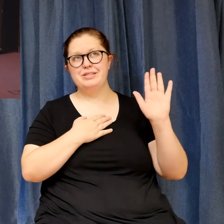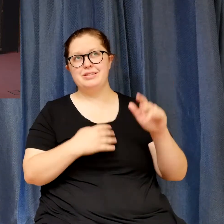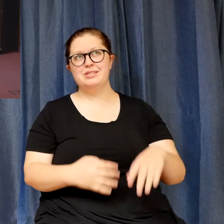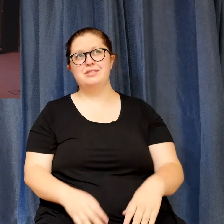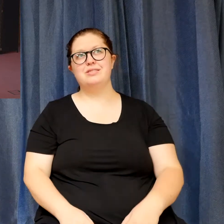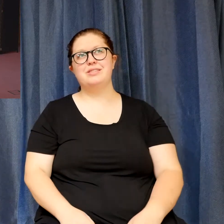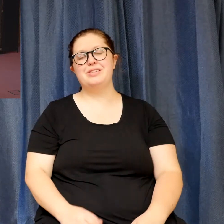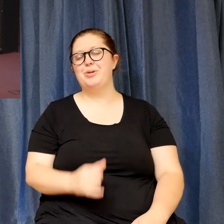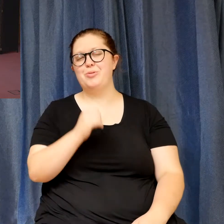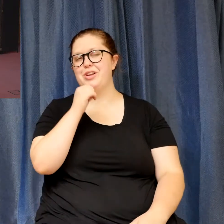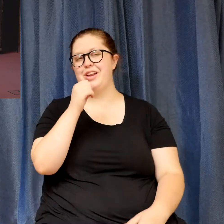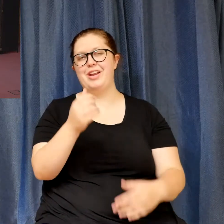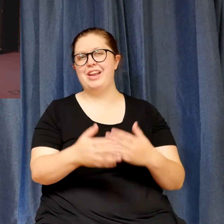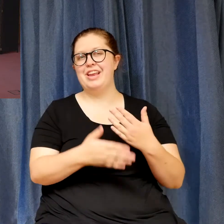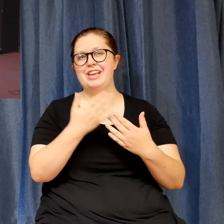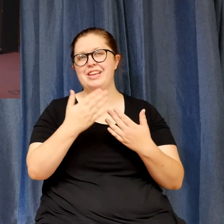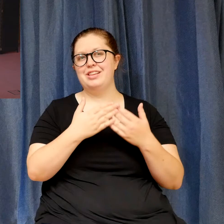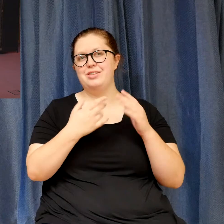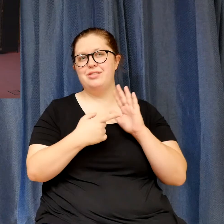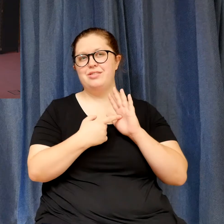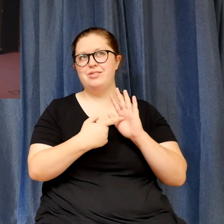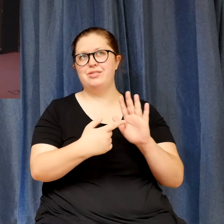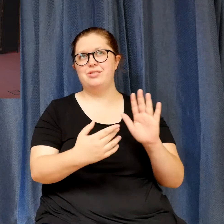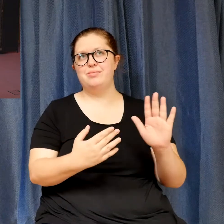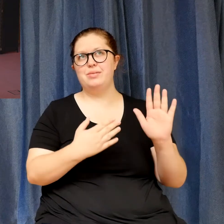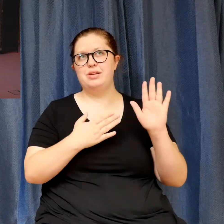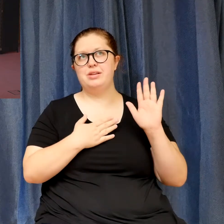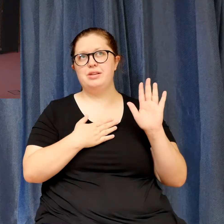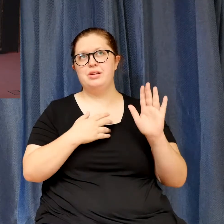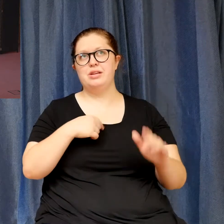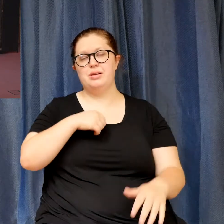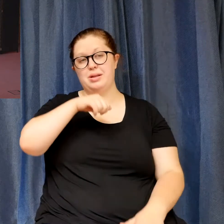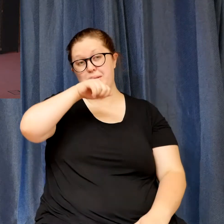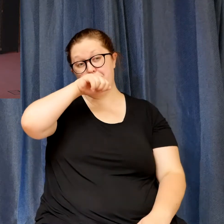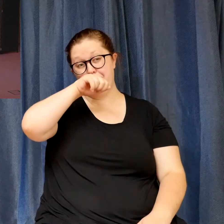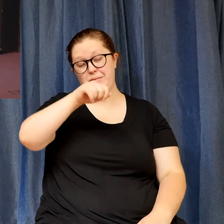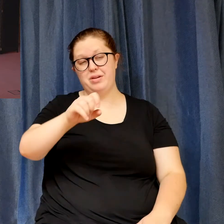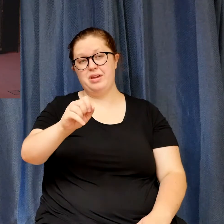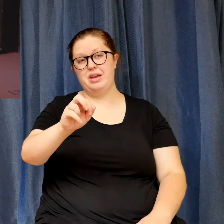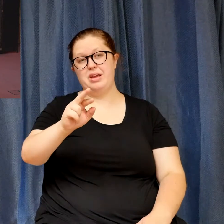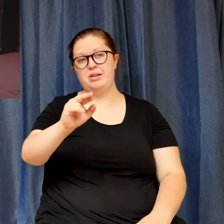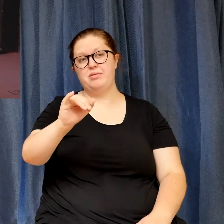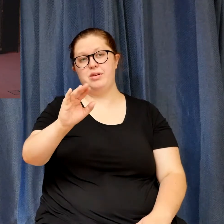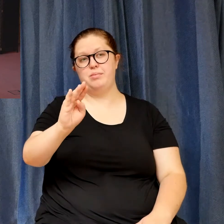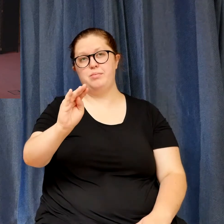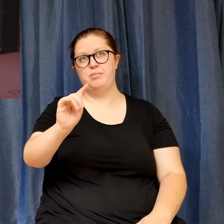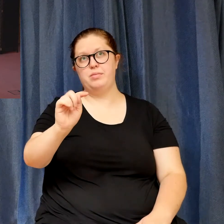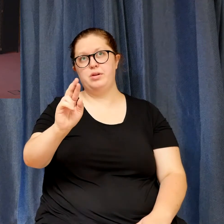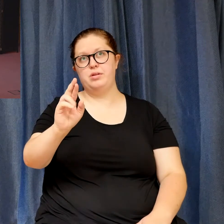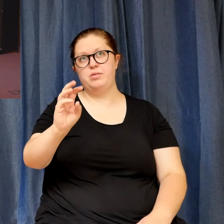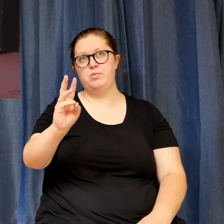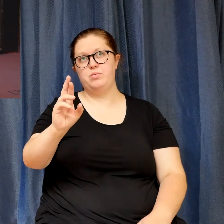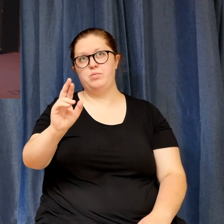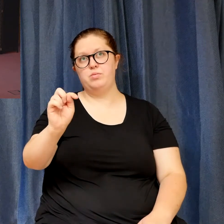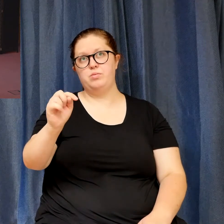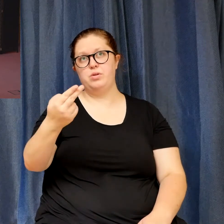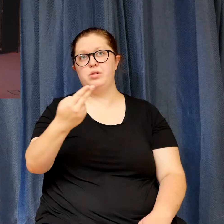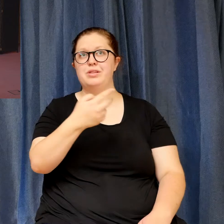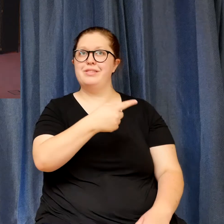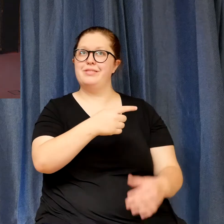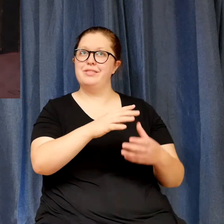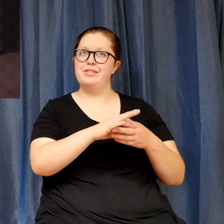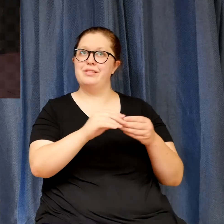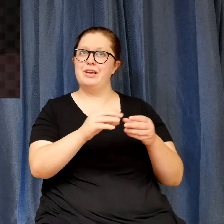And that wasn't the easiest thing to do. But I loved what Eric Butterworth said in a new book I picked